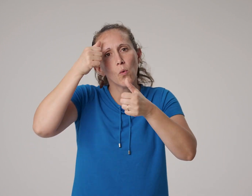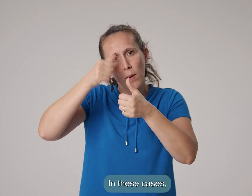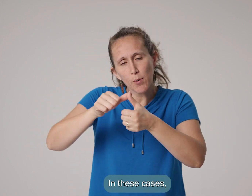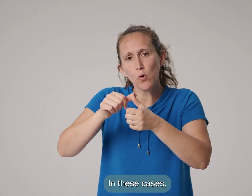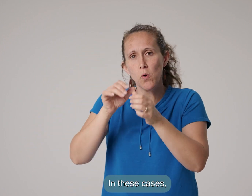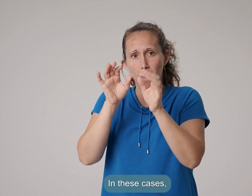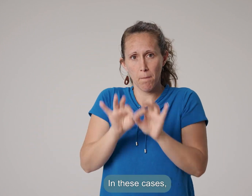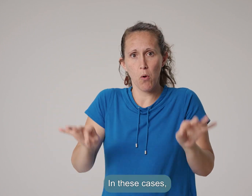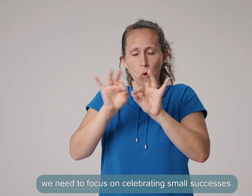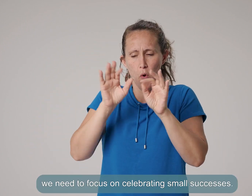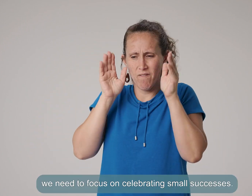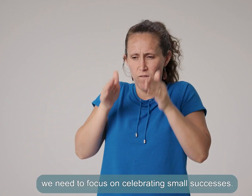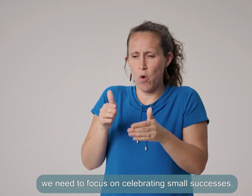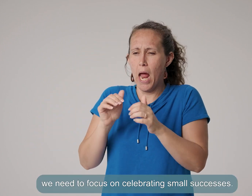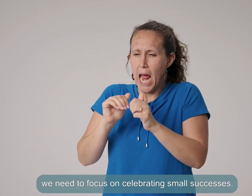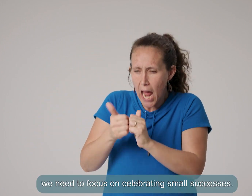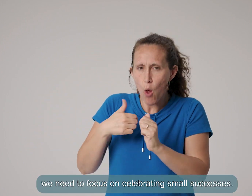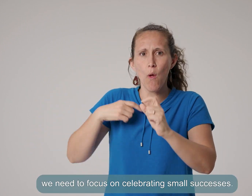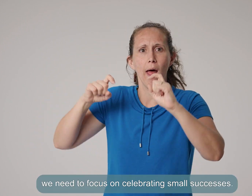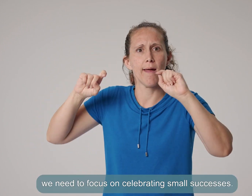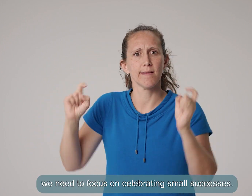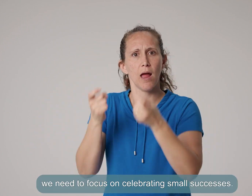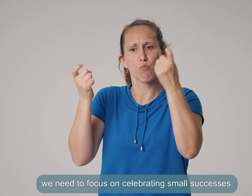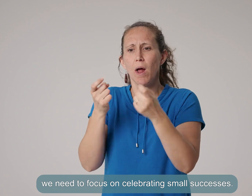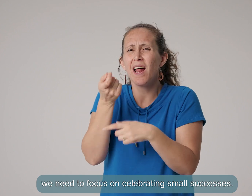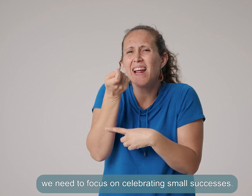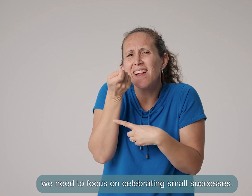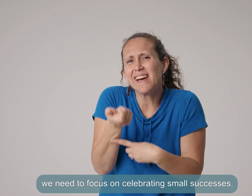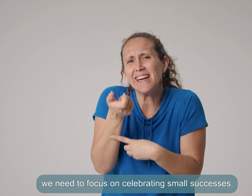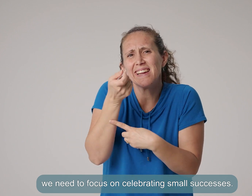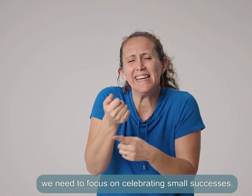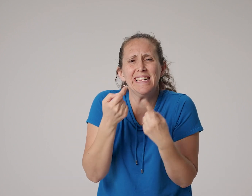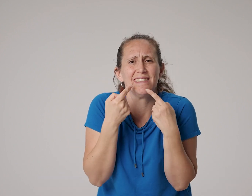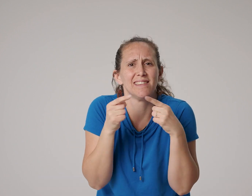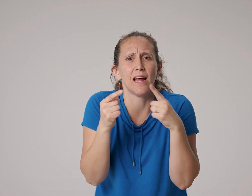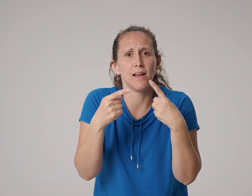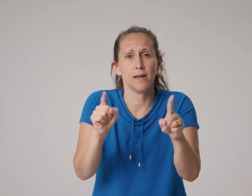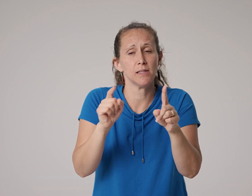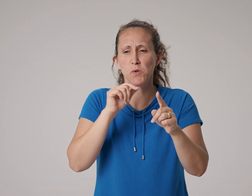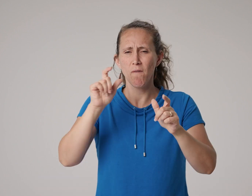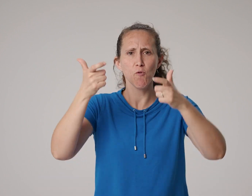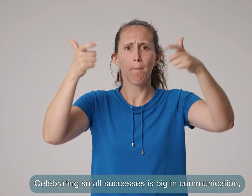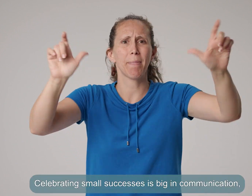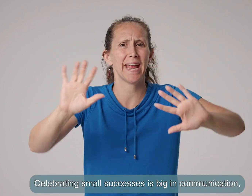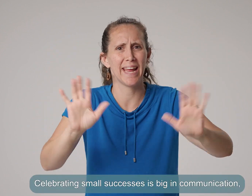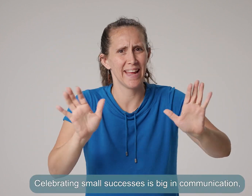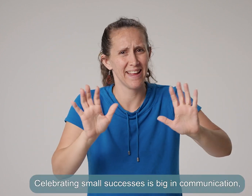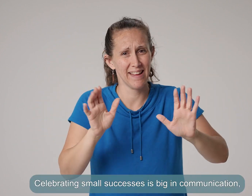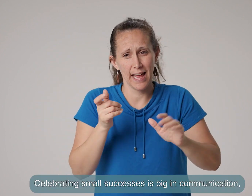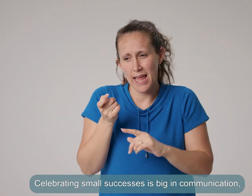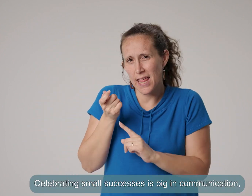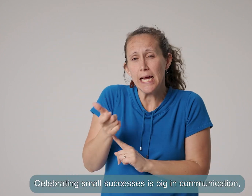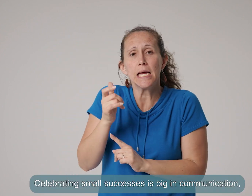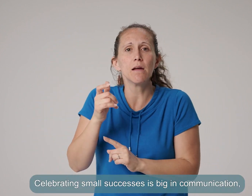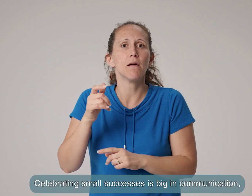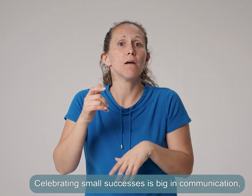In these cases, we need to focus on celebrating small successes. Celebrating small successes is big